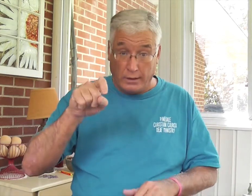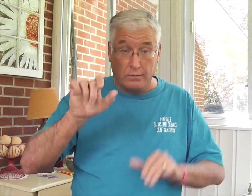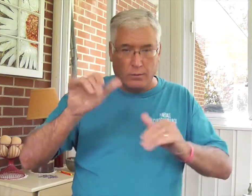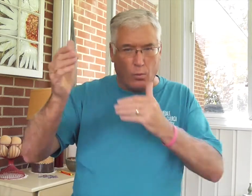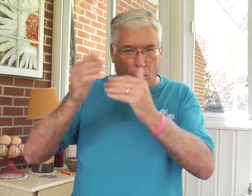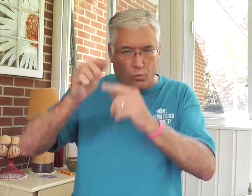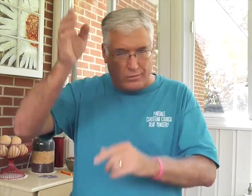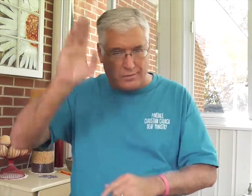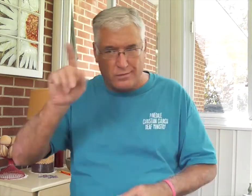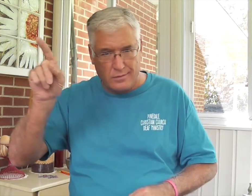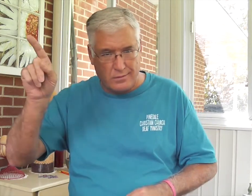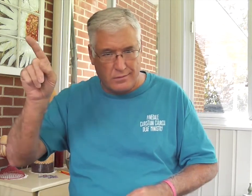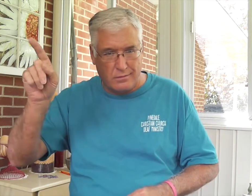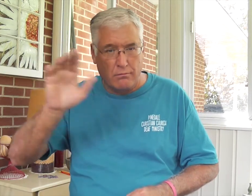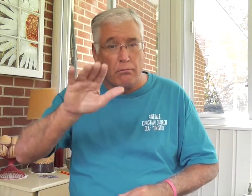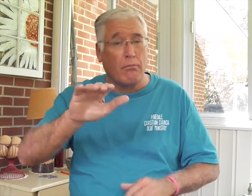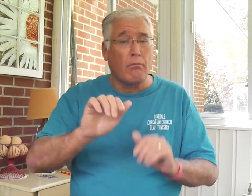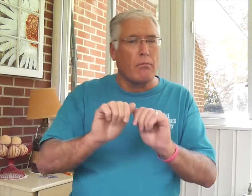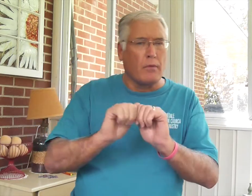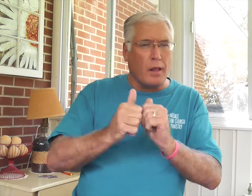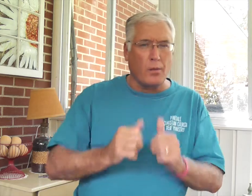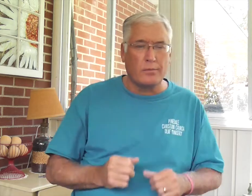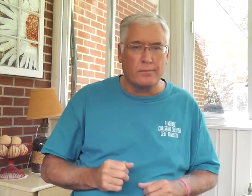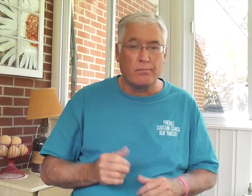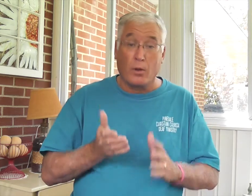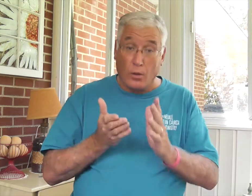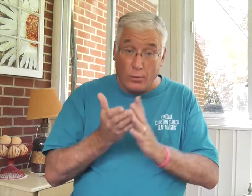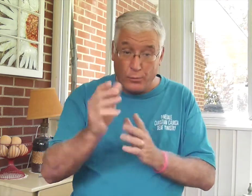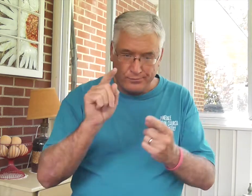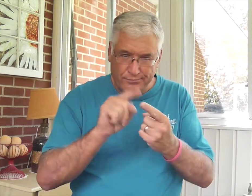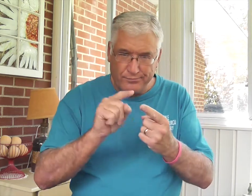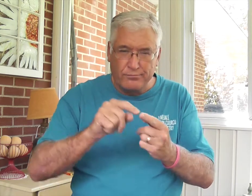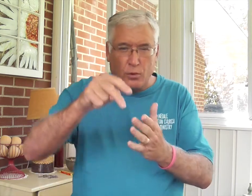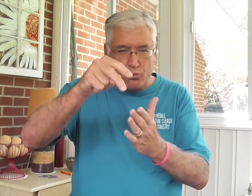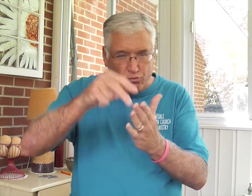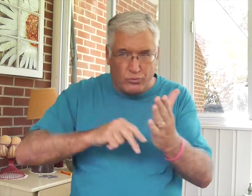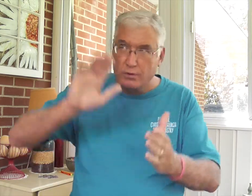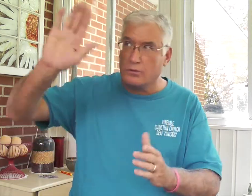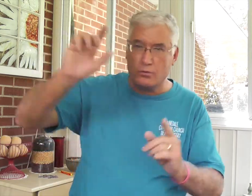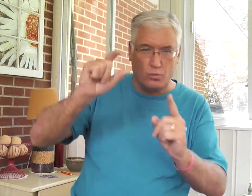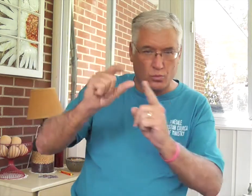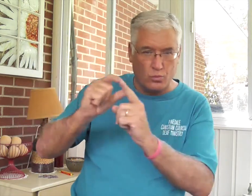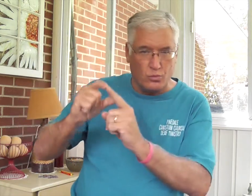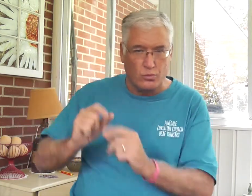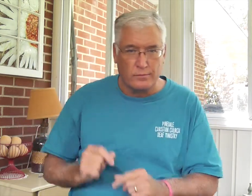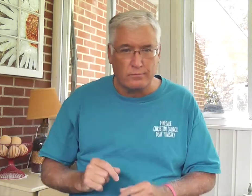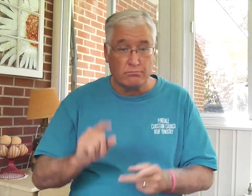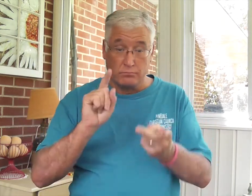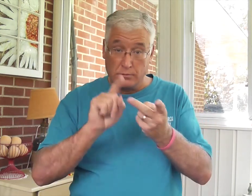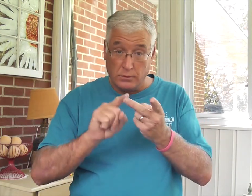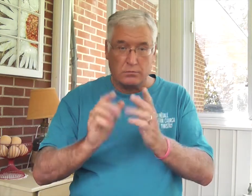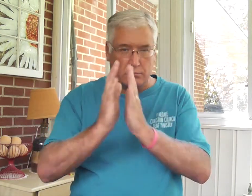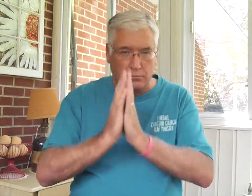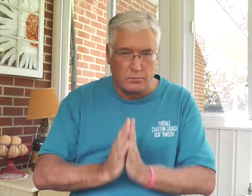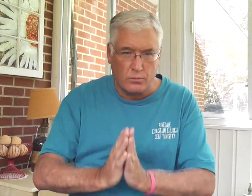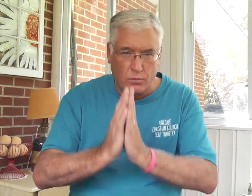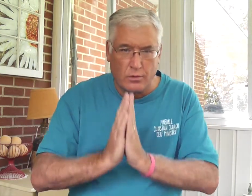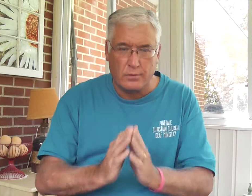said. We need to be close to God. How do we do that? Well, one is through reading God's Word. Secondly,